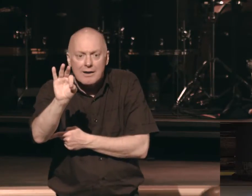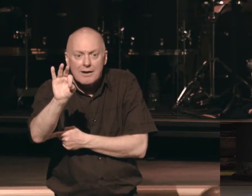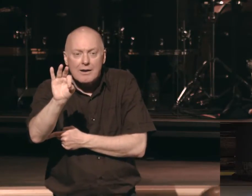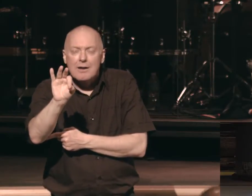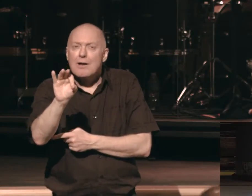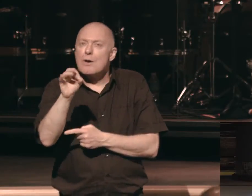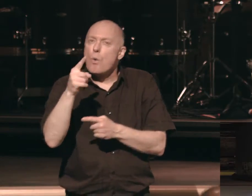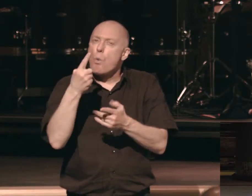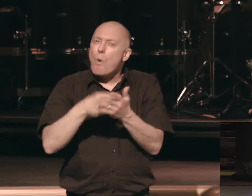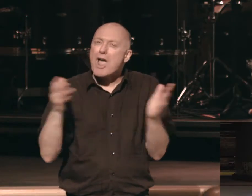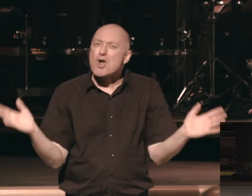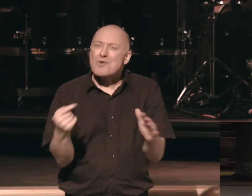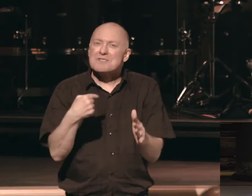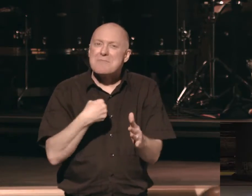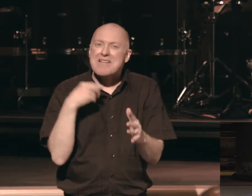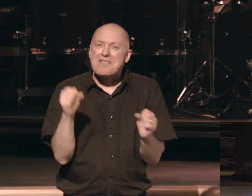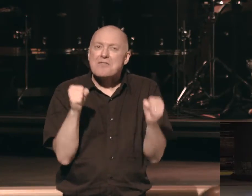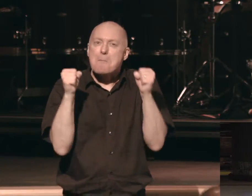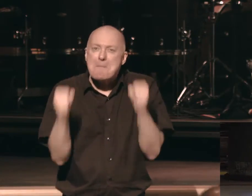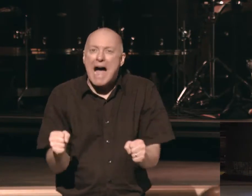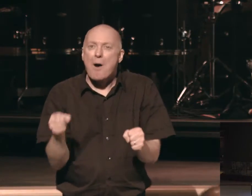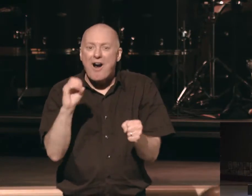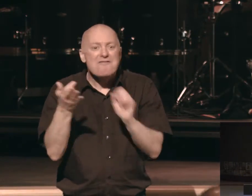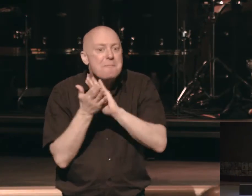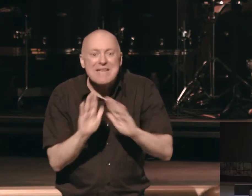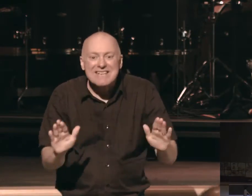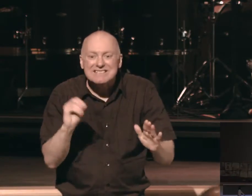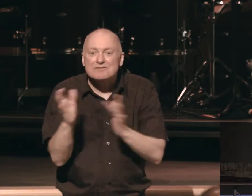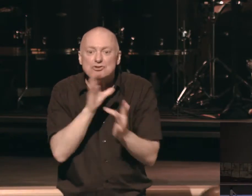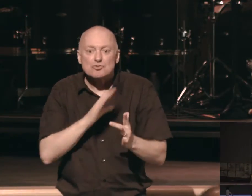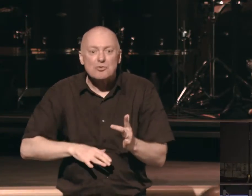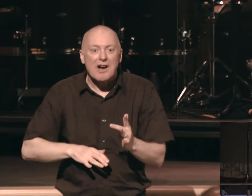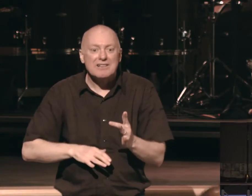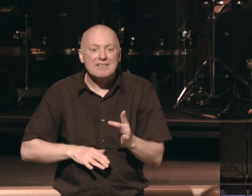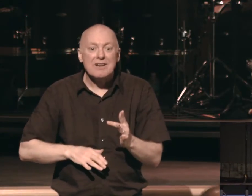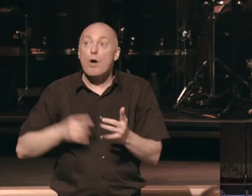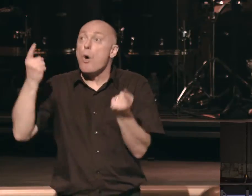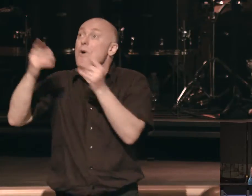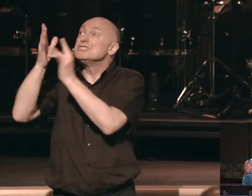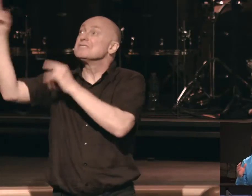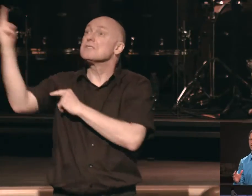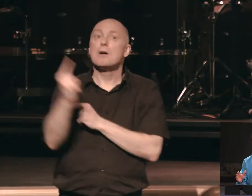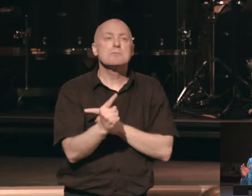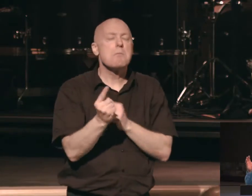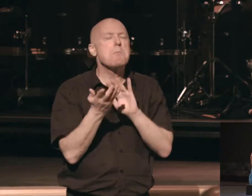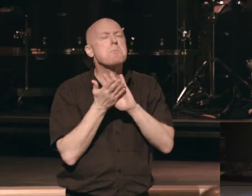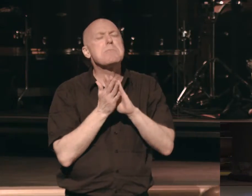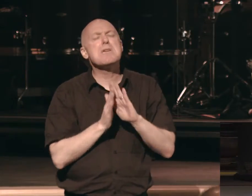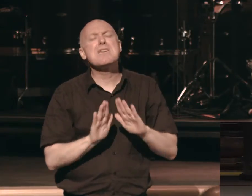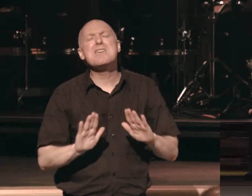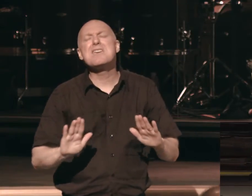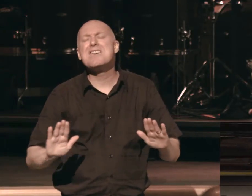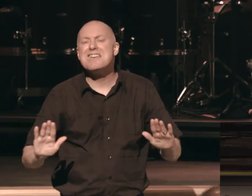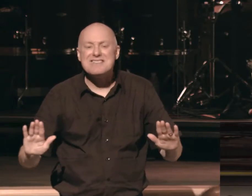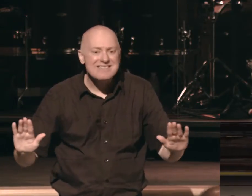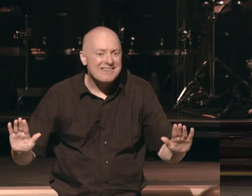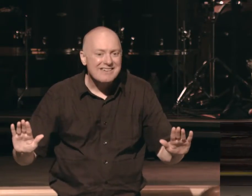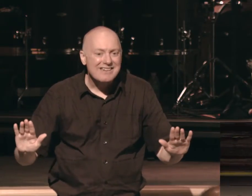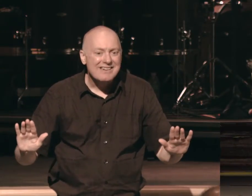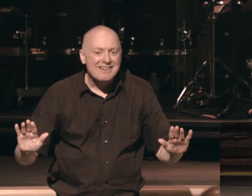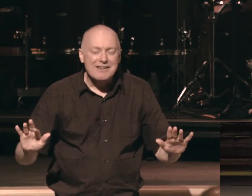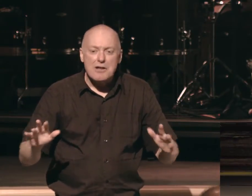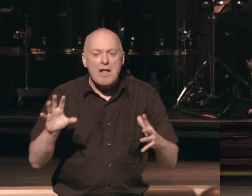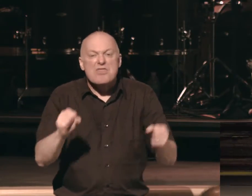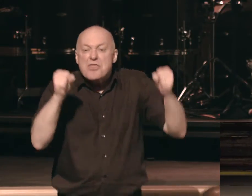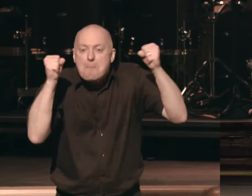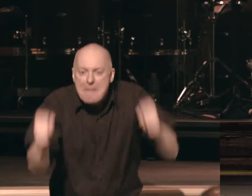most is the power of the peace that Jesus Christ will usher in his second return. It's incredible to me. It's not the peace, but the power of